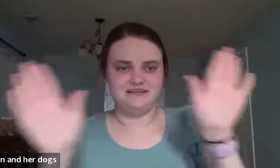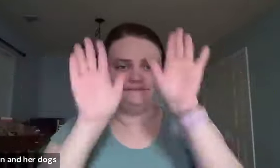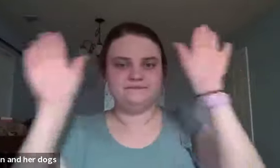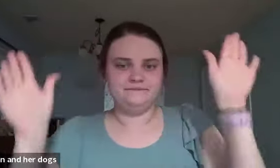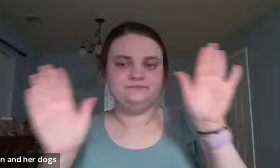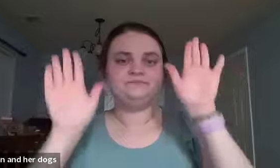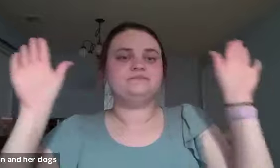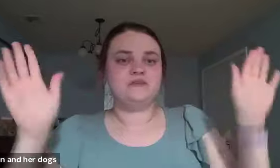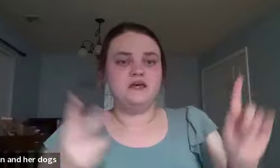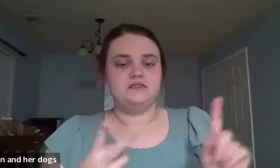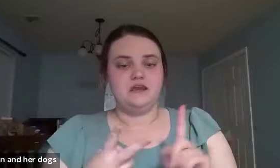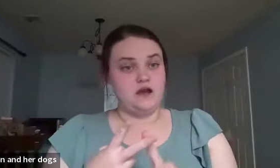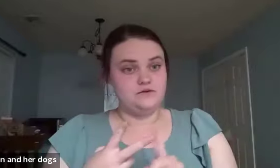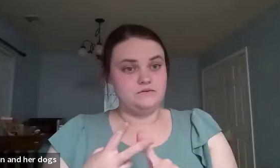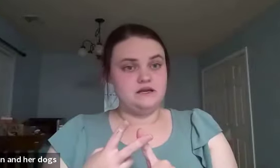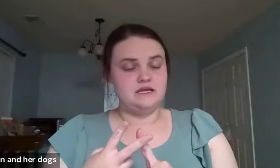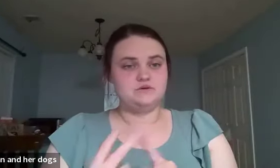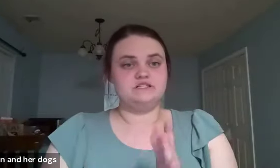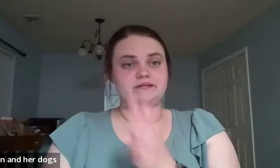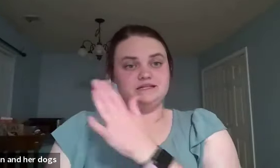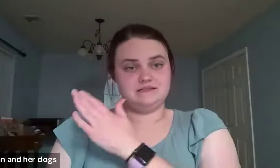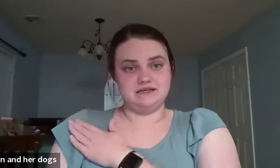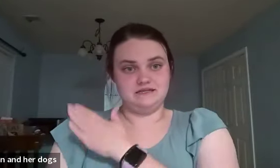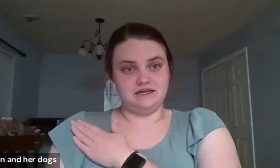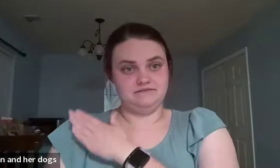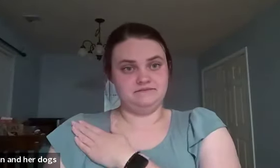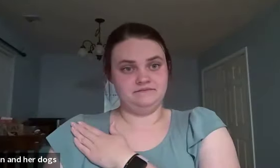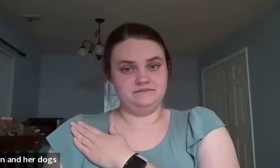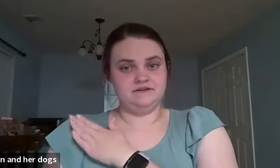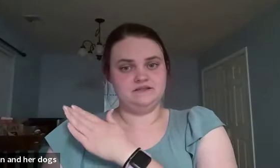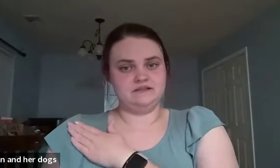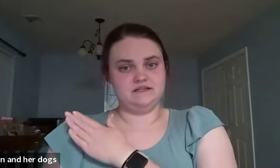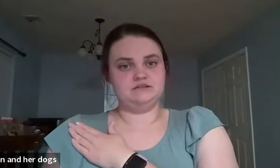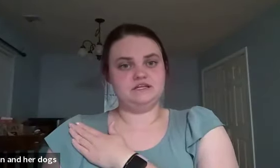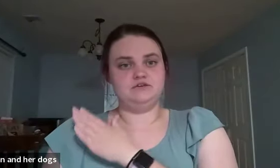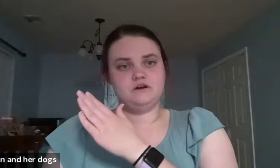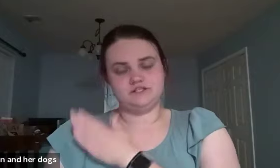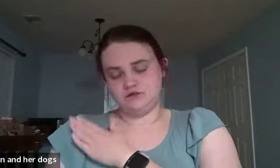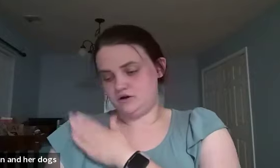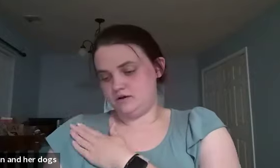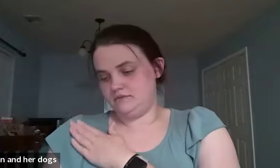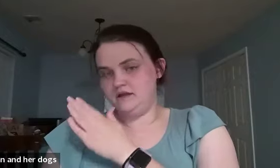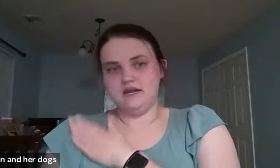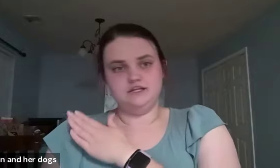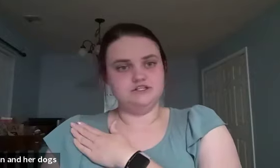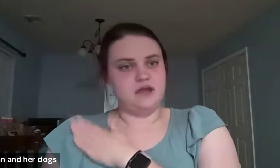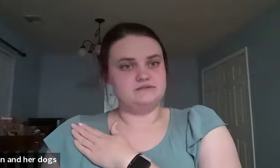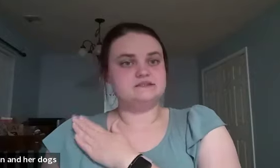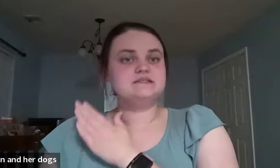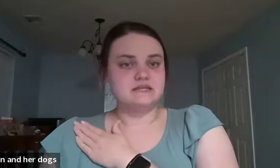Sunday. The other one is going to be Sunday. So it's like you cross your arm and you just pat.